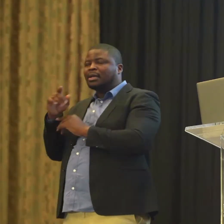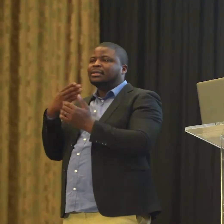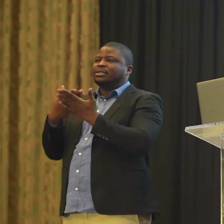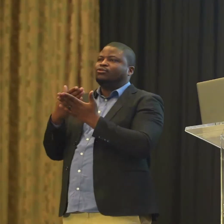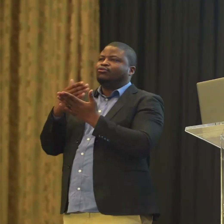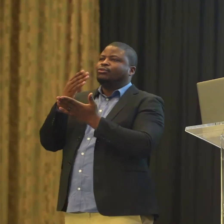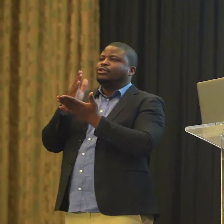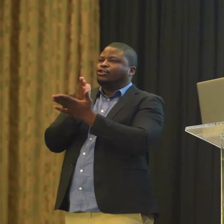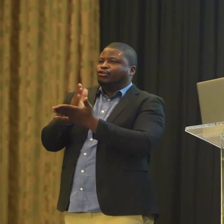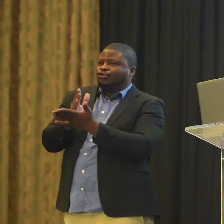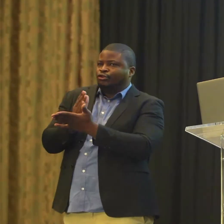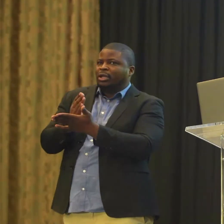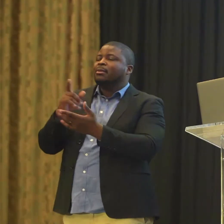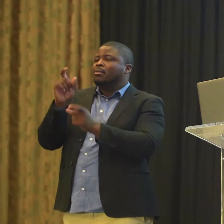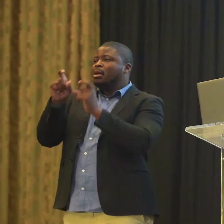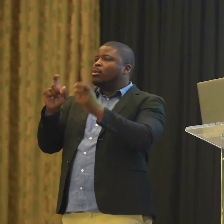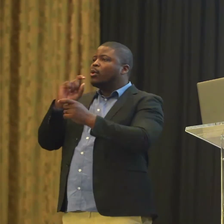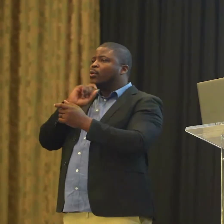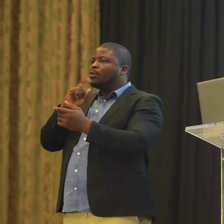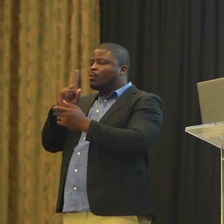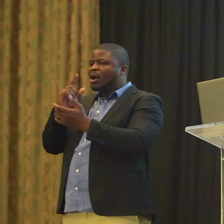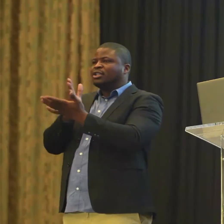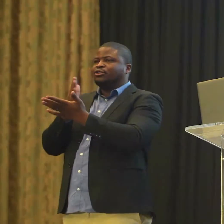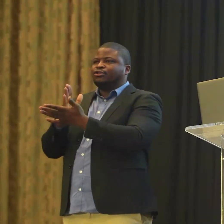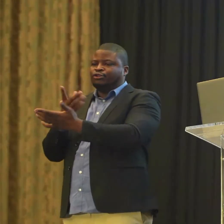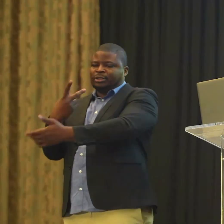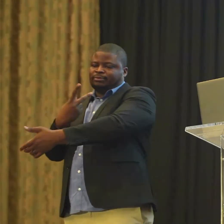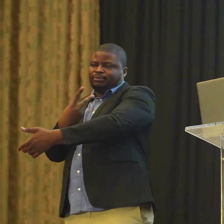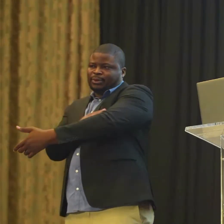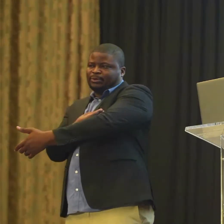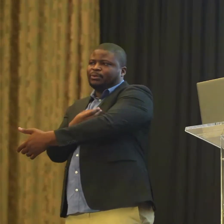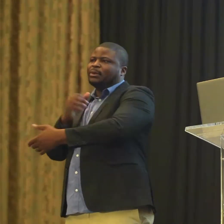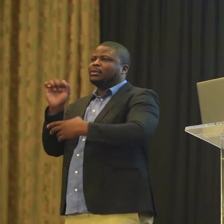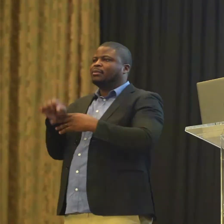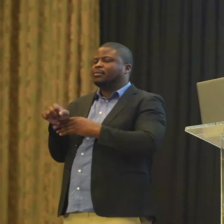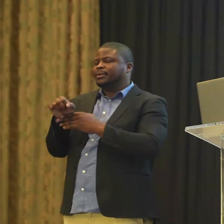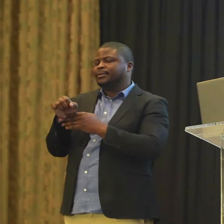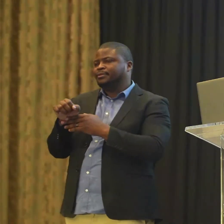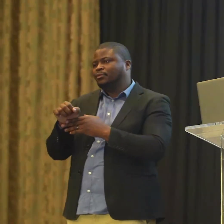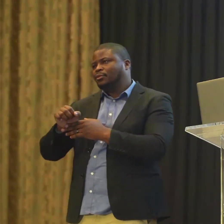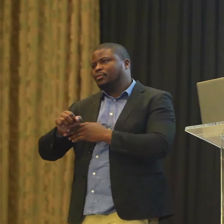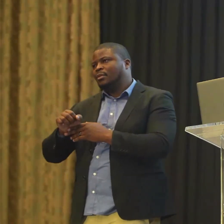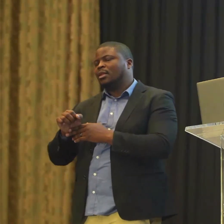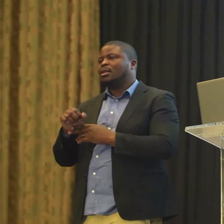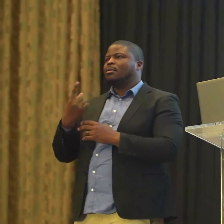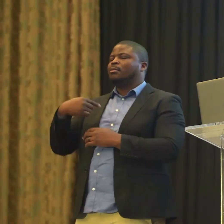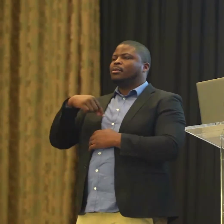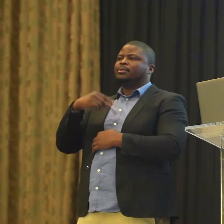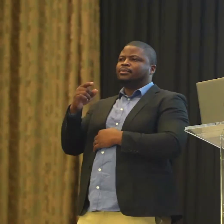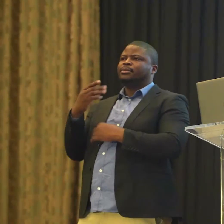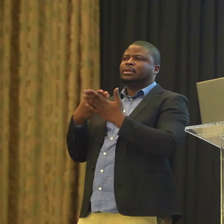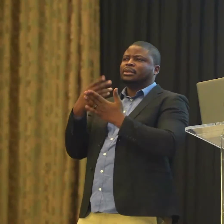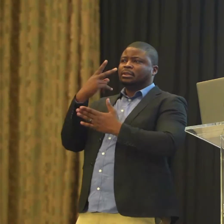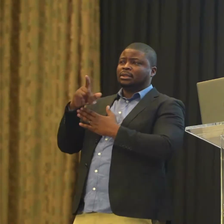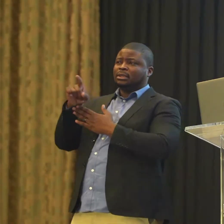needles. But you can see there again that there are certainly